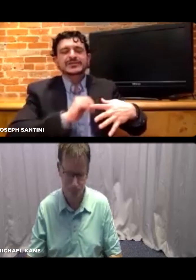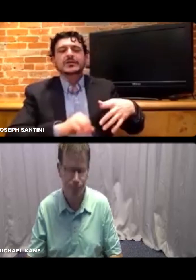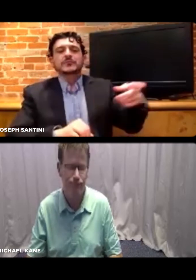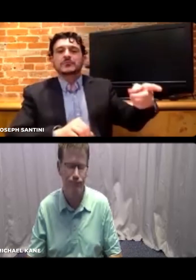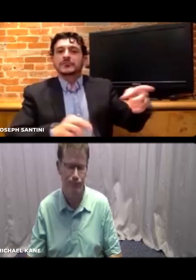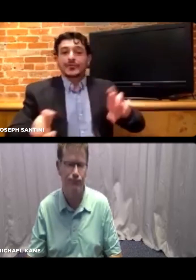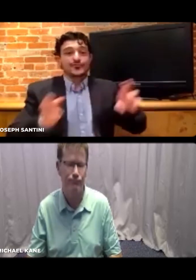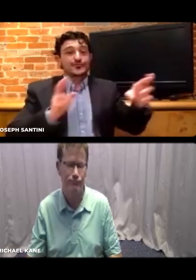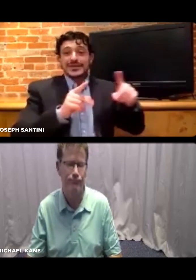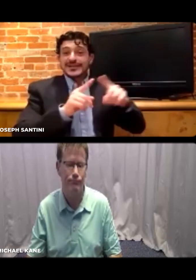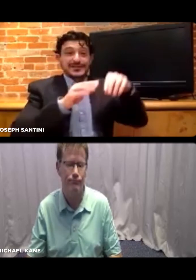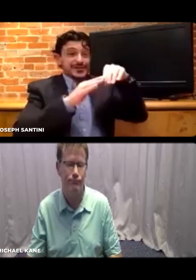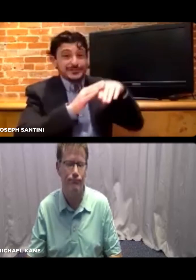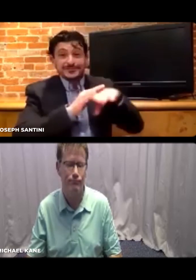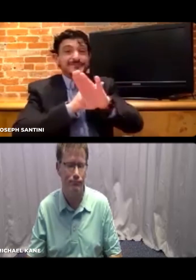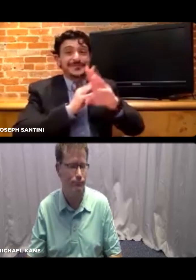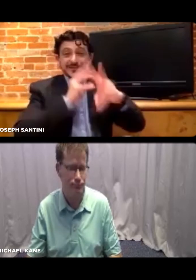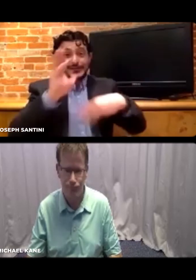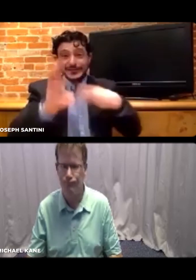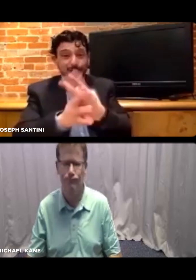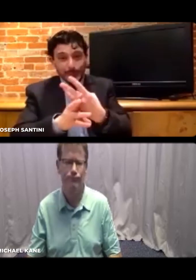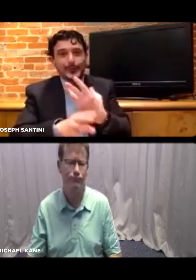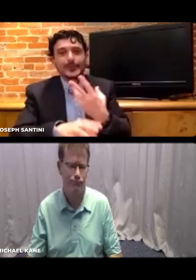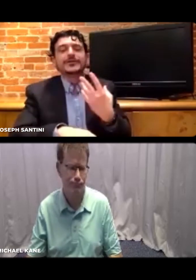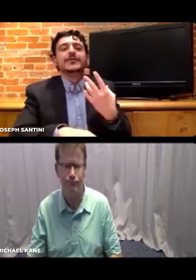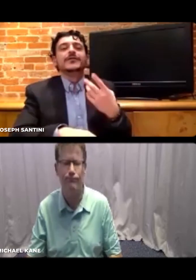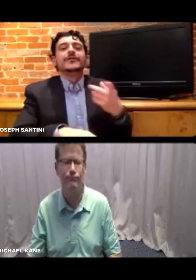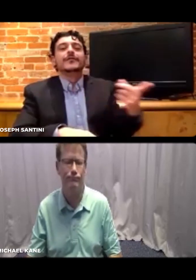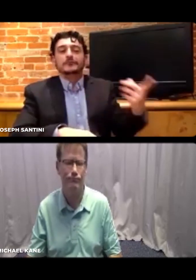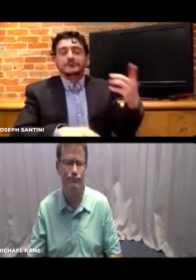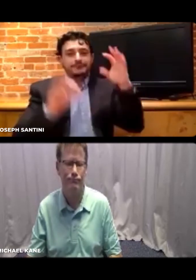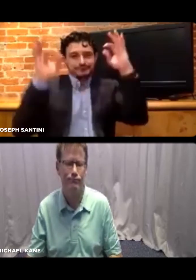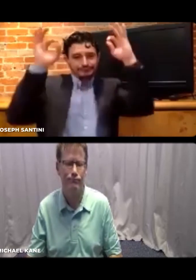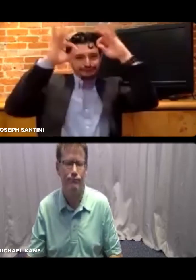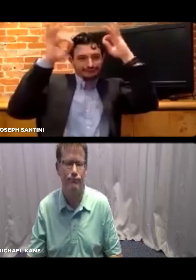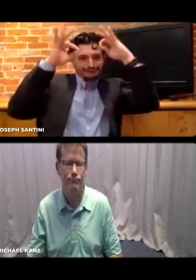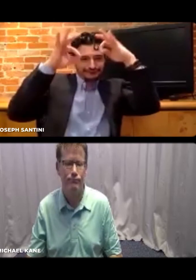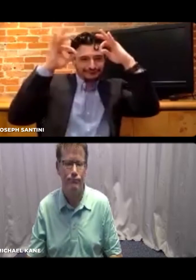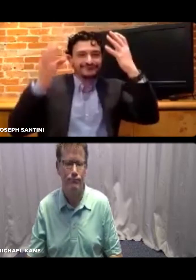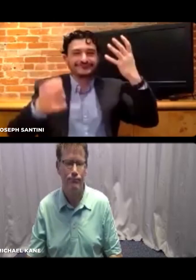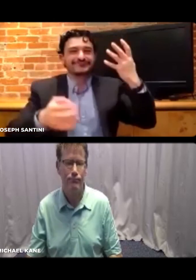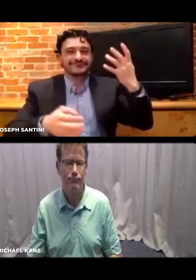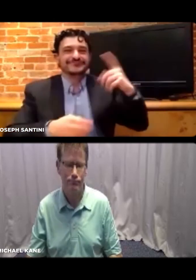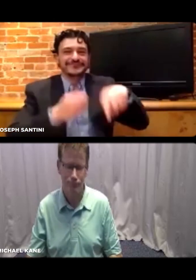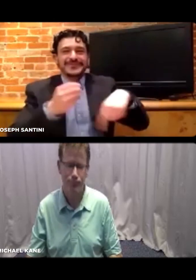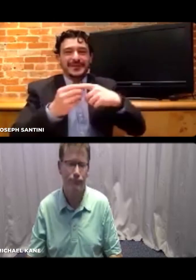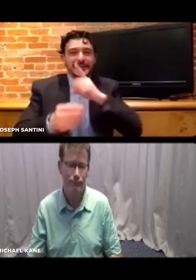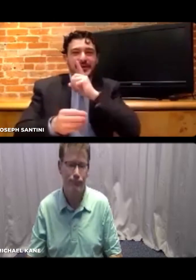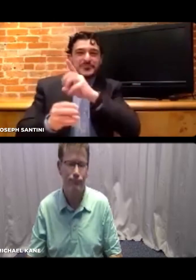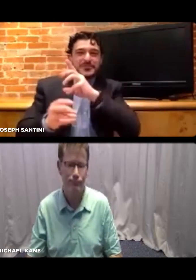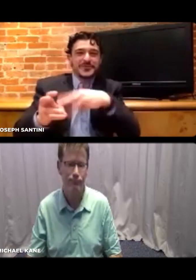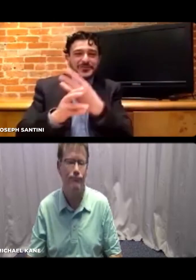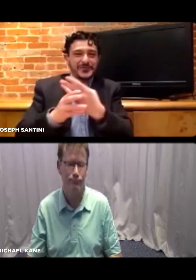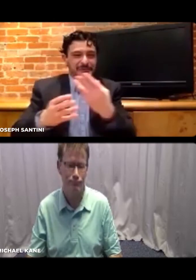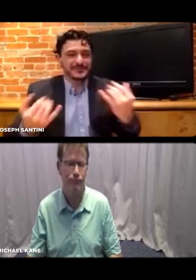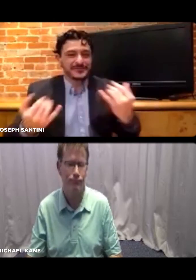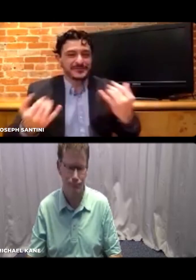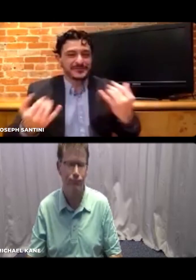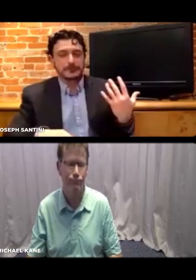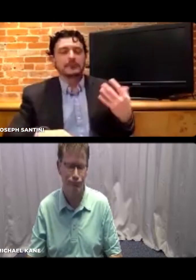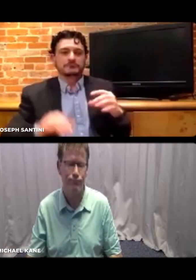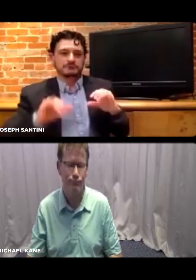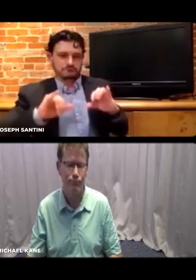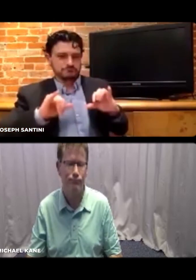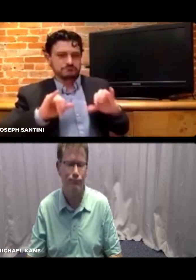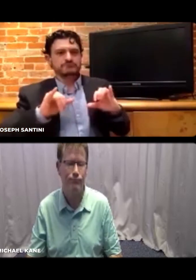so when they're ready to head out to the big wide world, they sometimes are unaware of what's out there